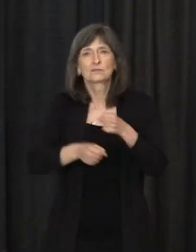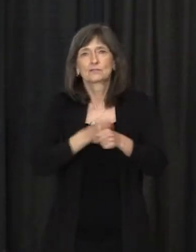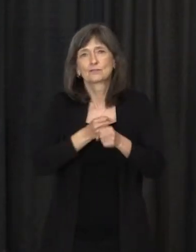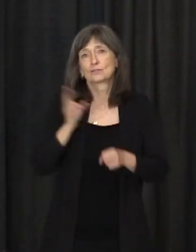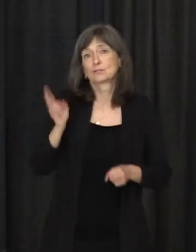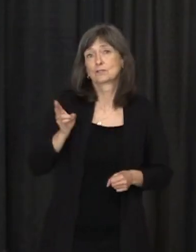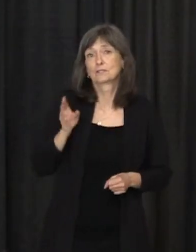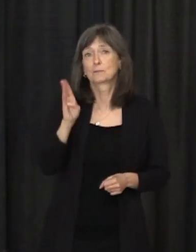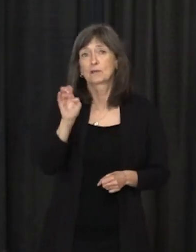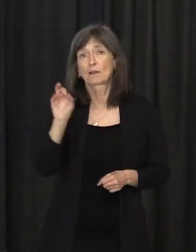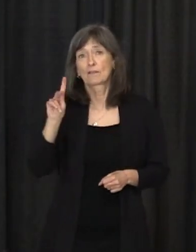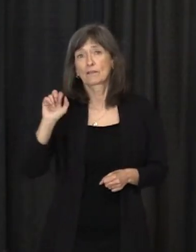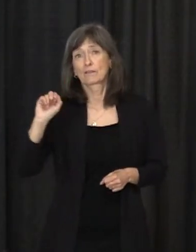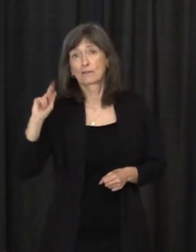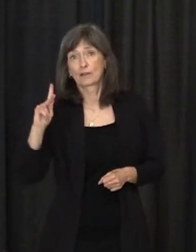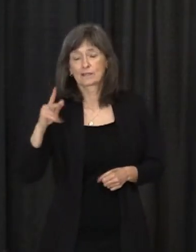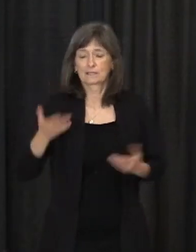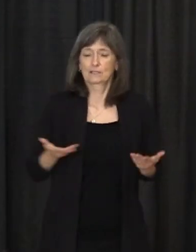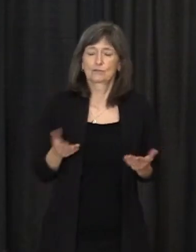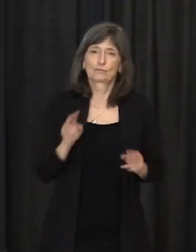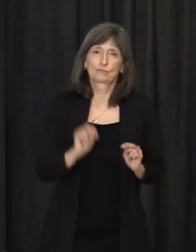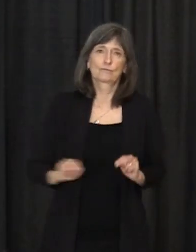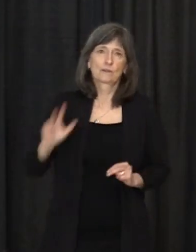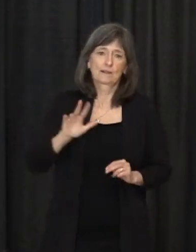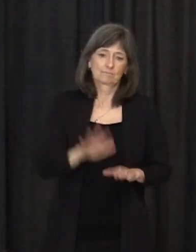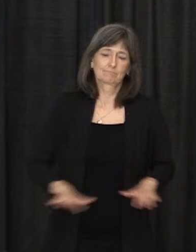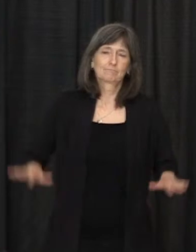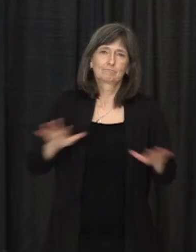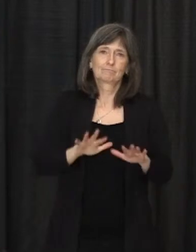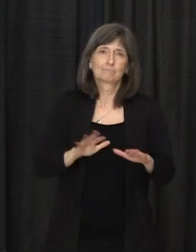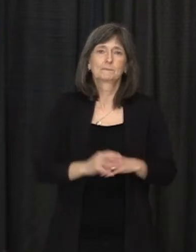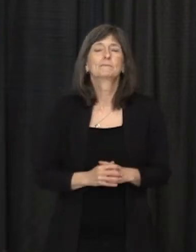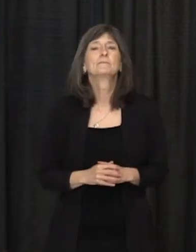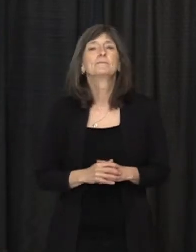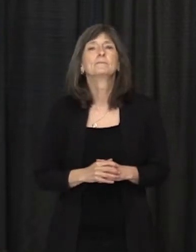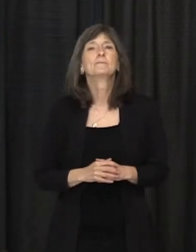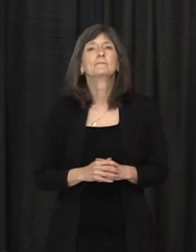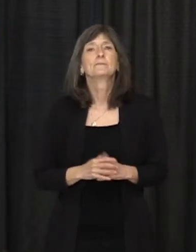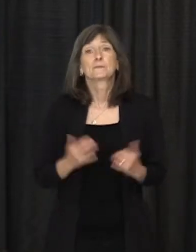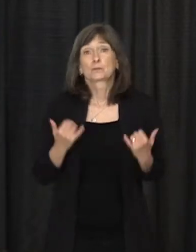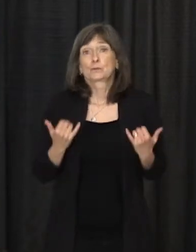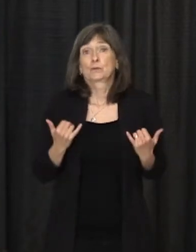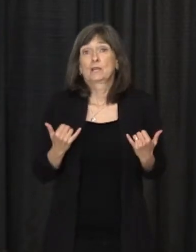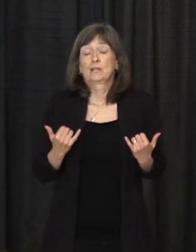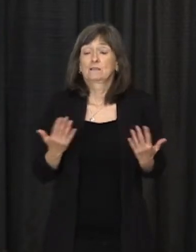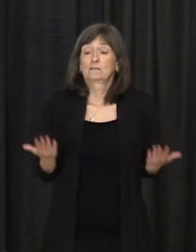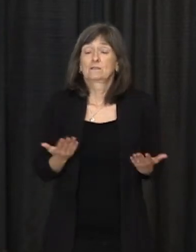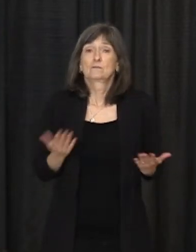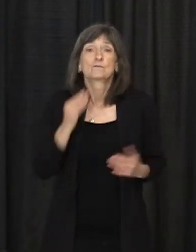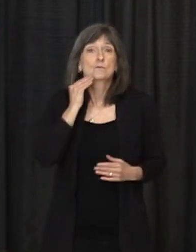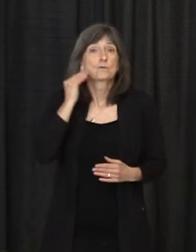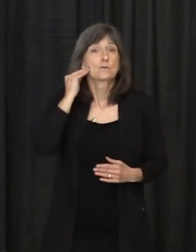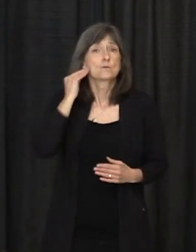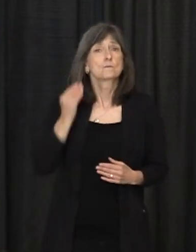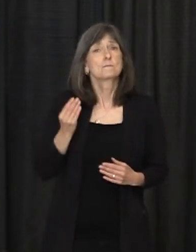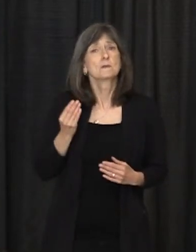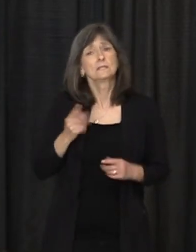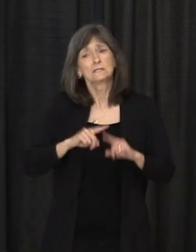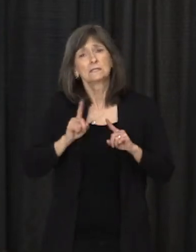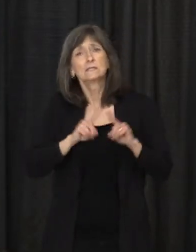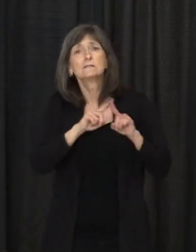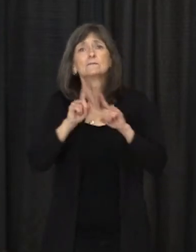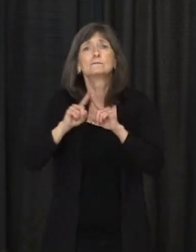the biotic on the island of Newfoundland. Today, this province is home to diverse populations